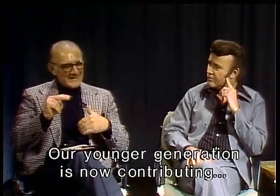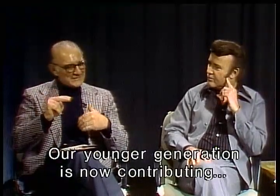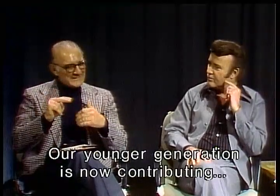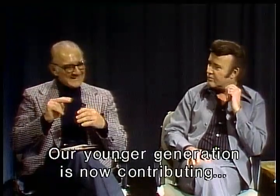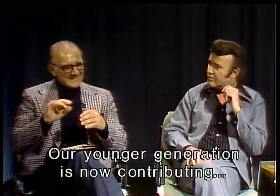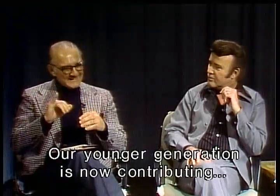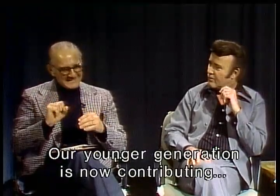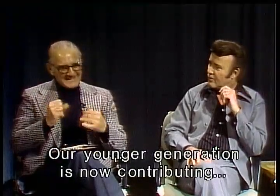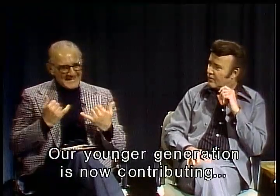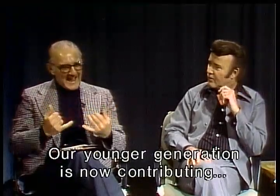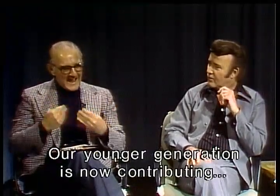generation is now